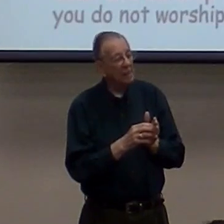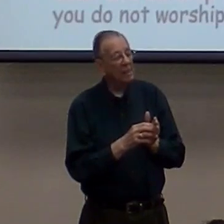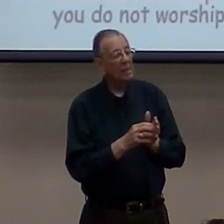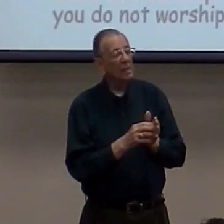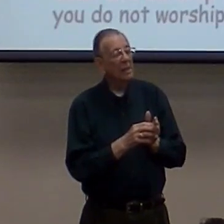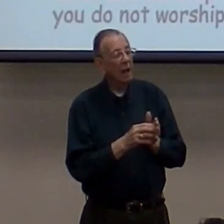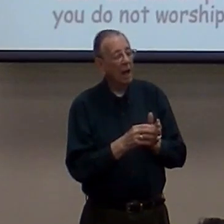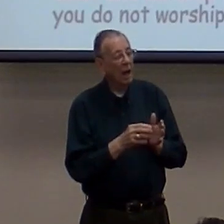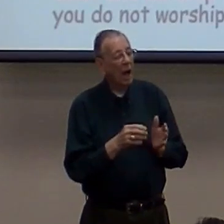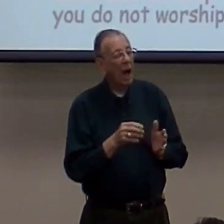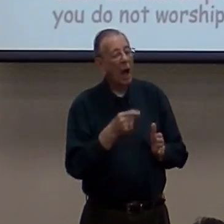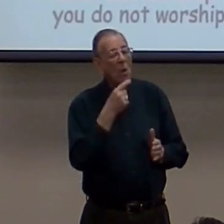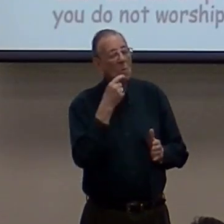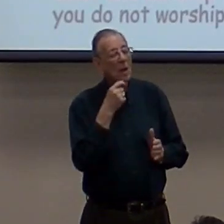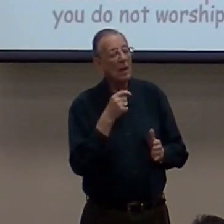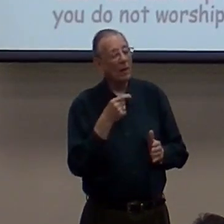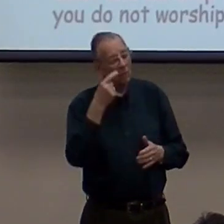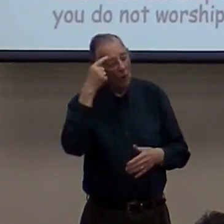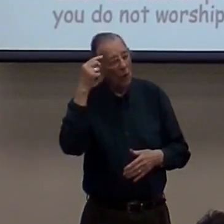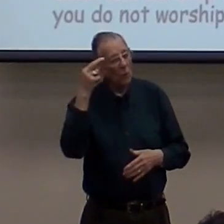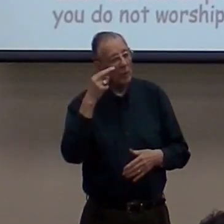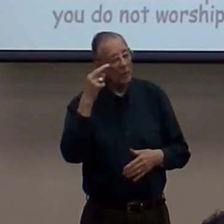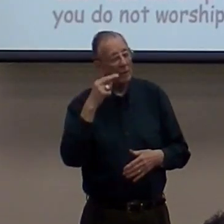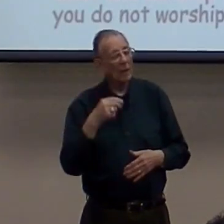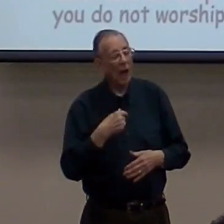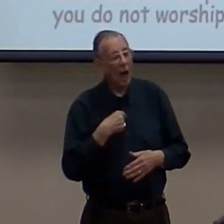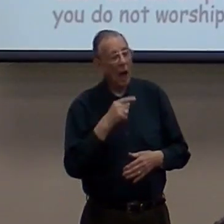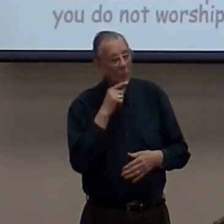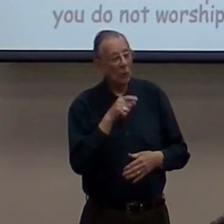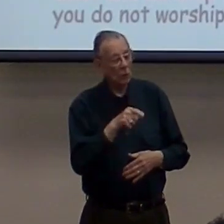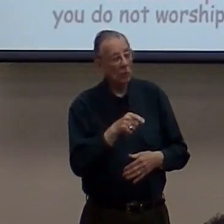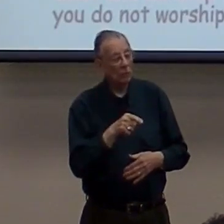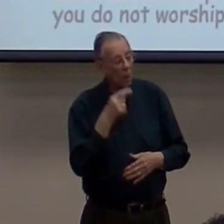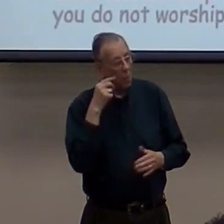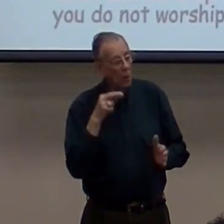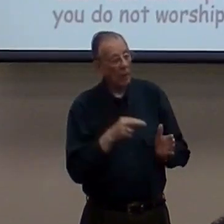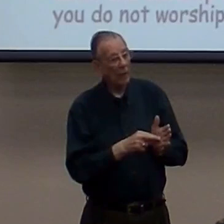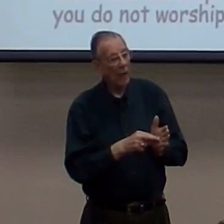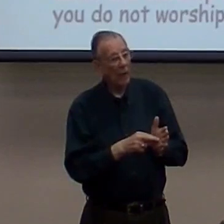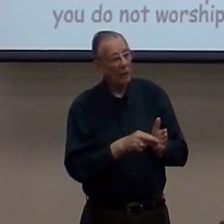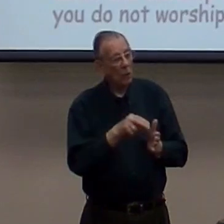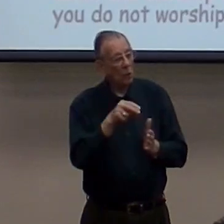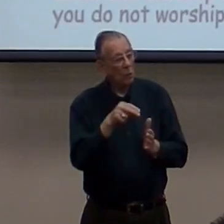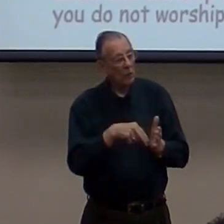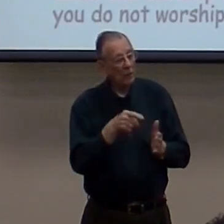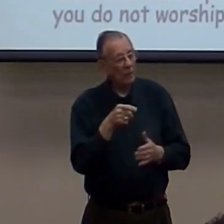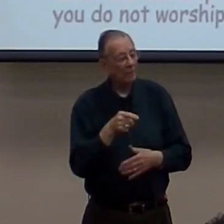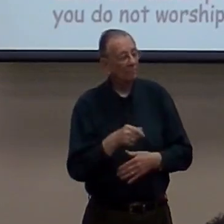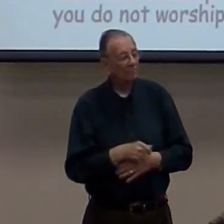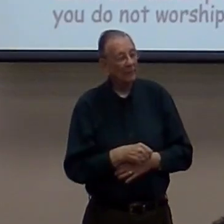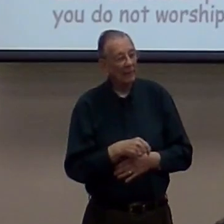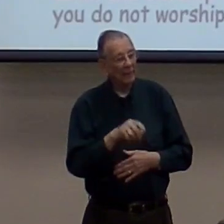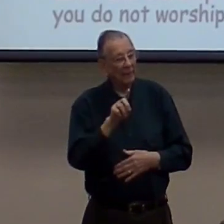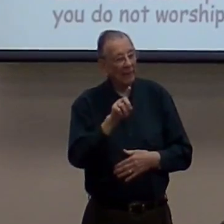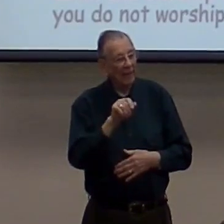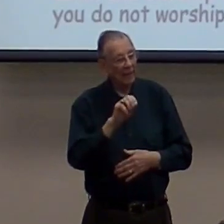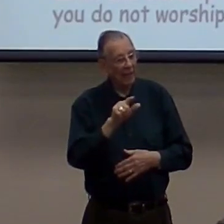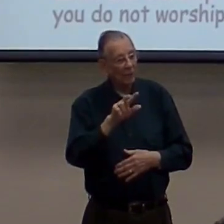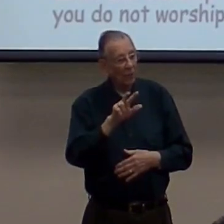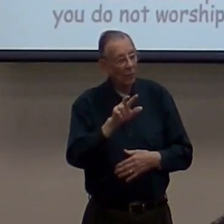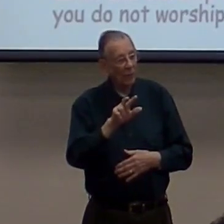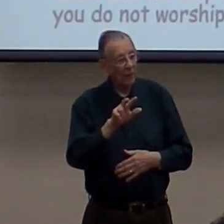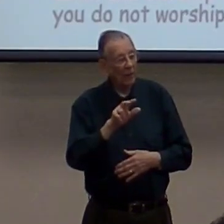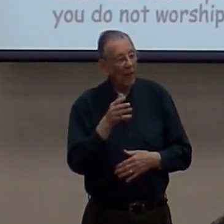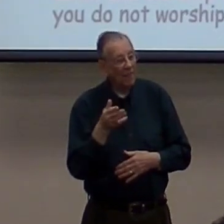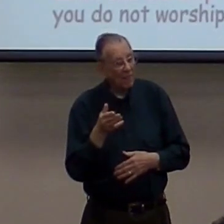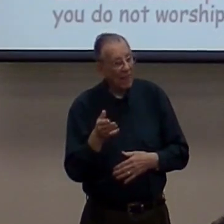I red-lettered it for a reason. I'm sure you've recognized that in reading Daniel chapter 3,